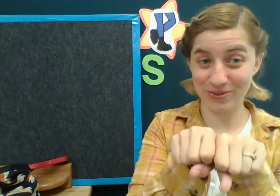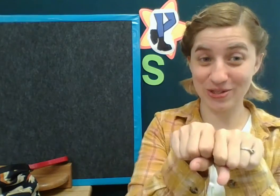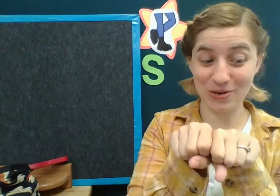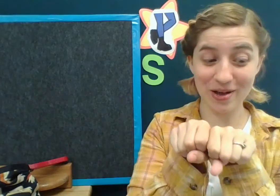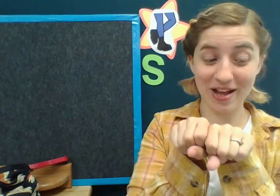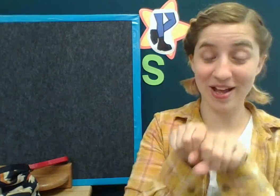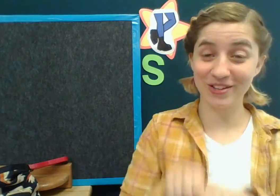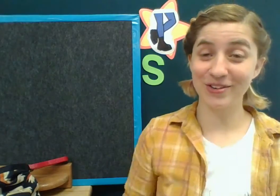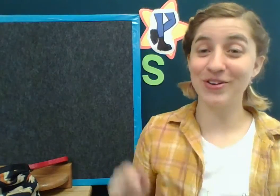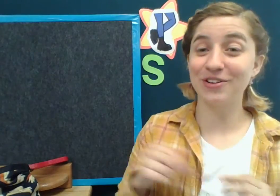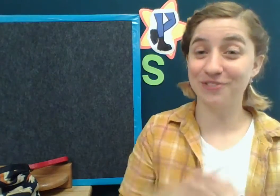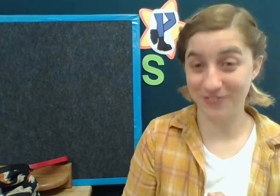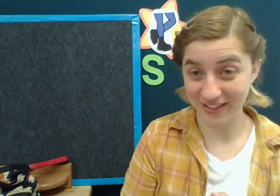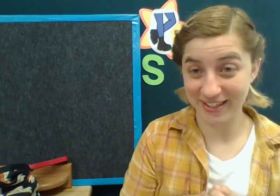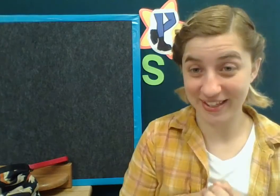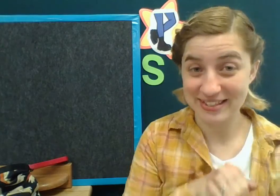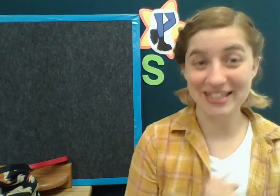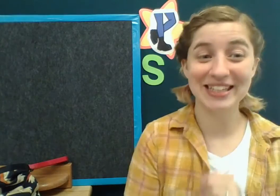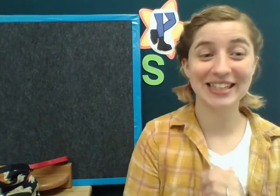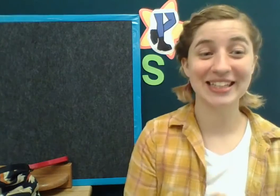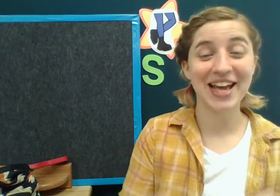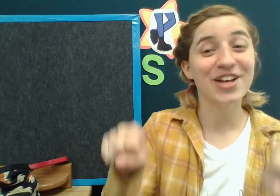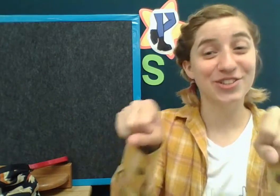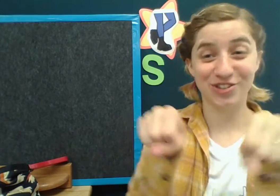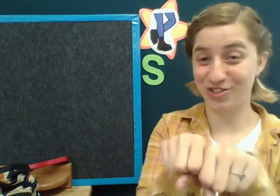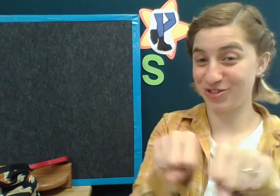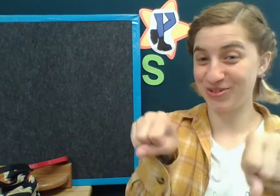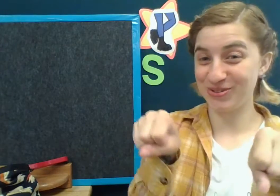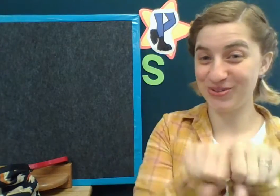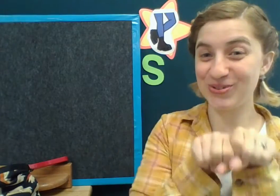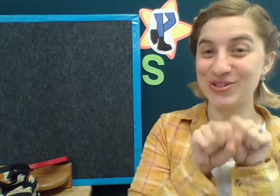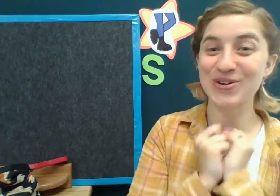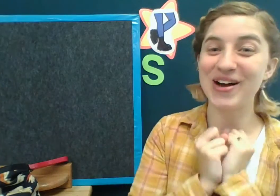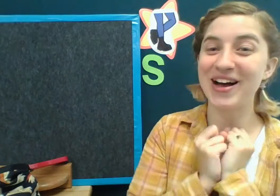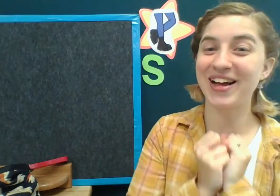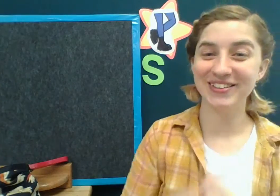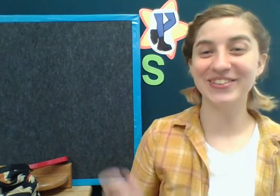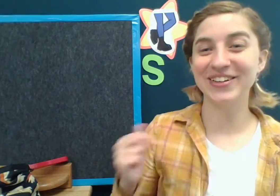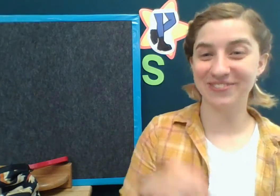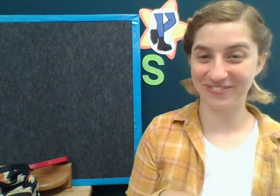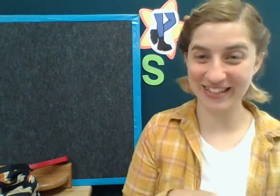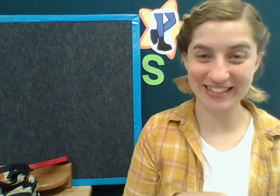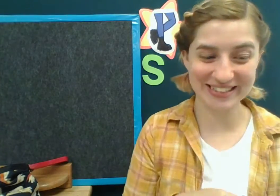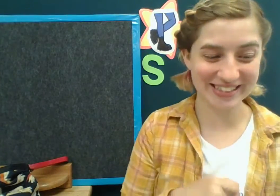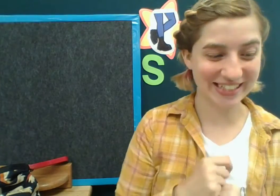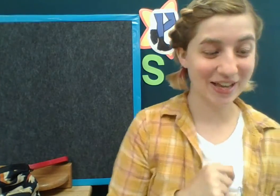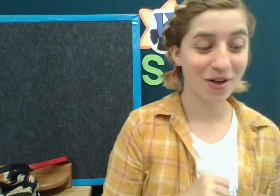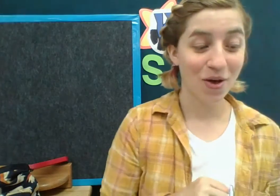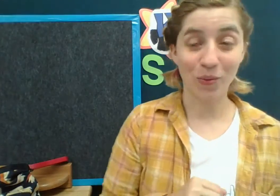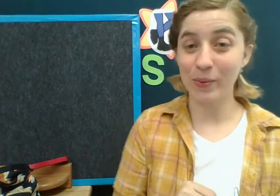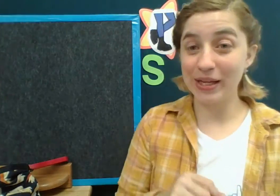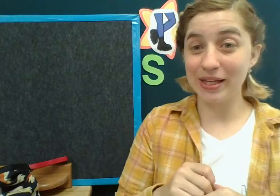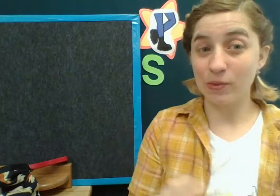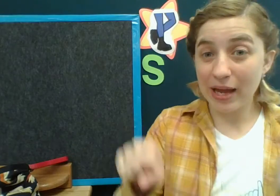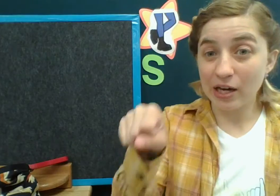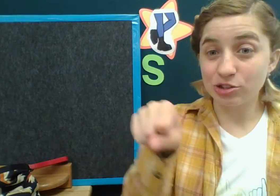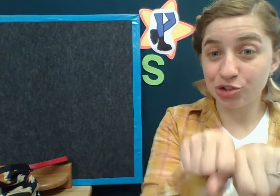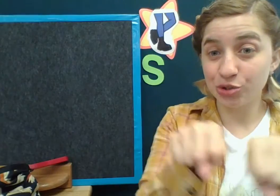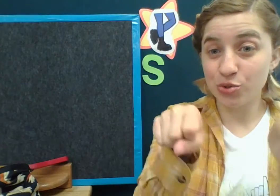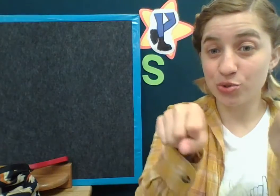Shoes go on your feet. Shoes go on your feet. We wear shoes